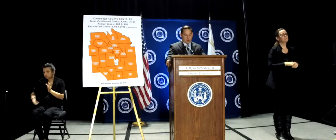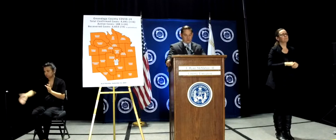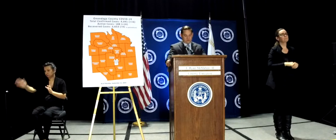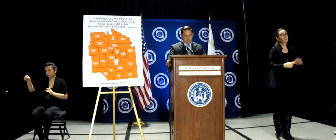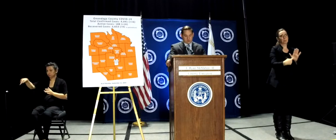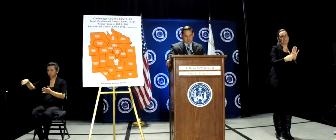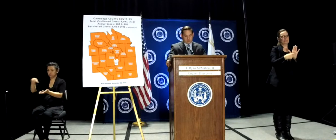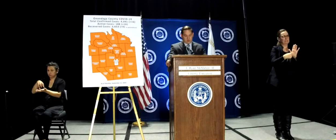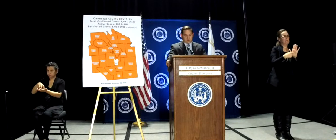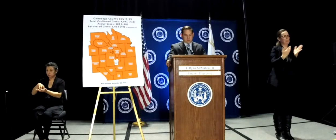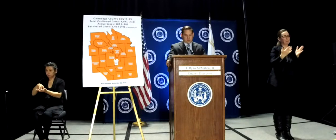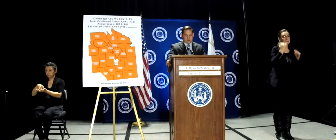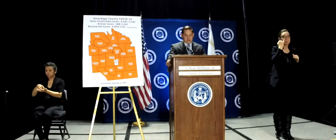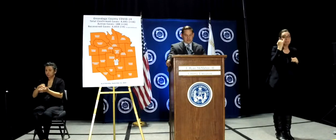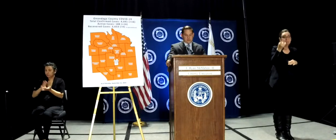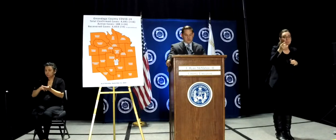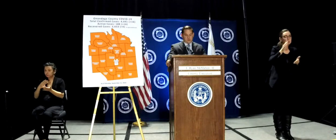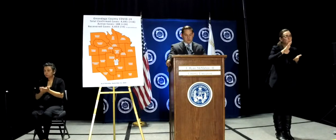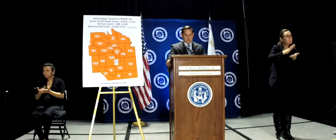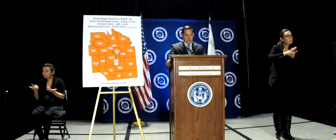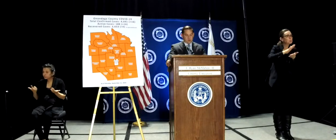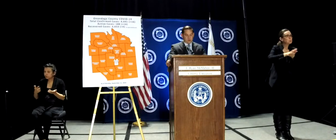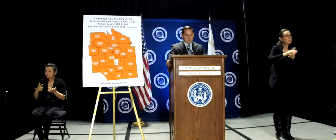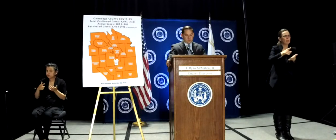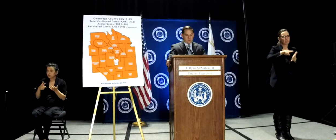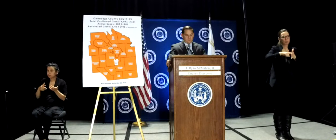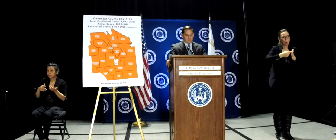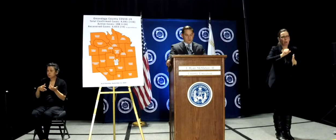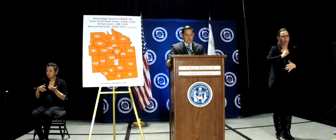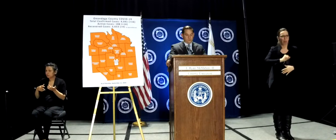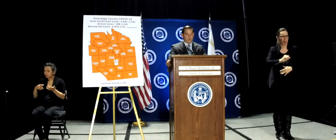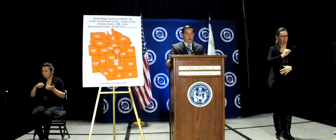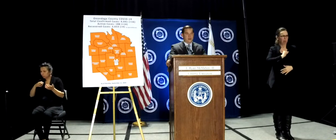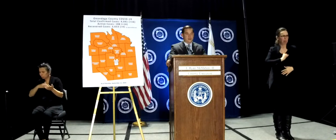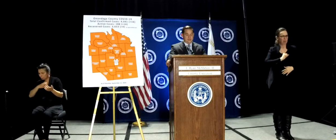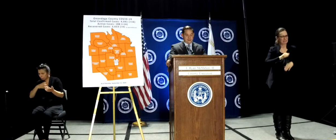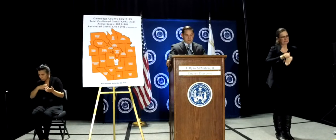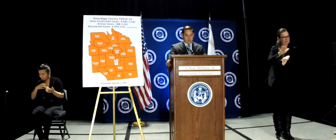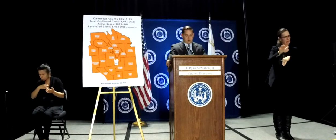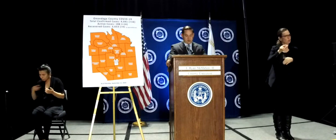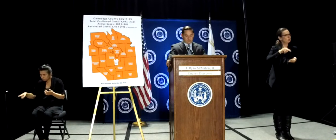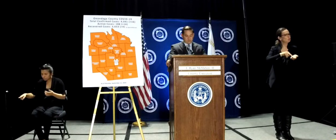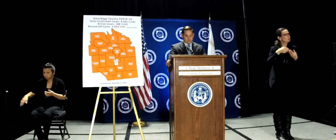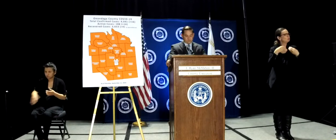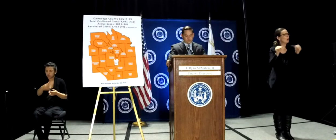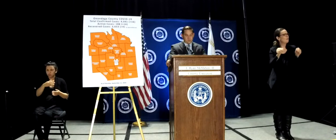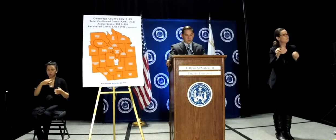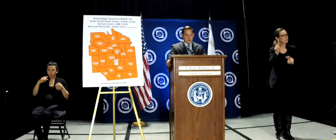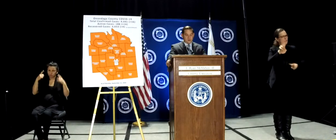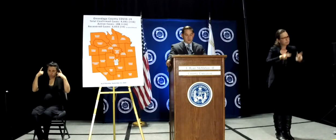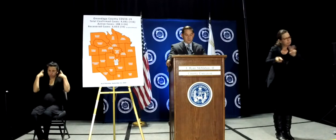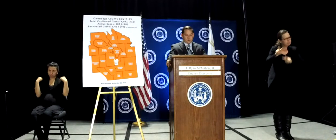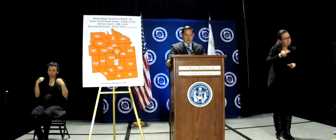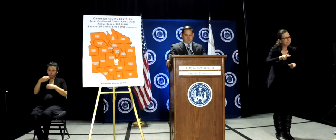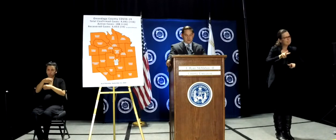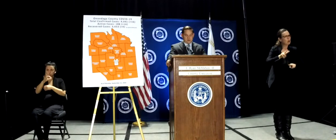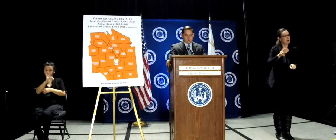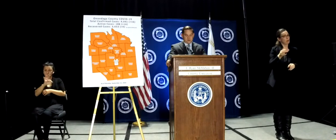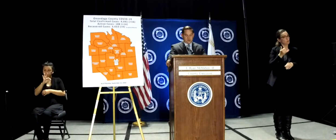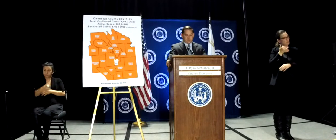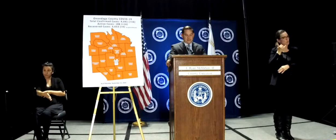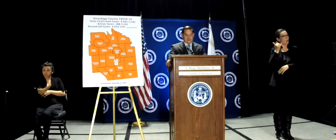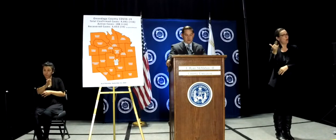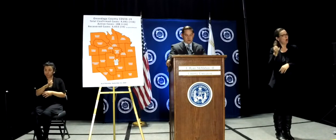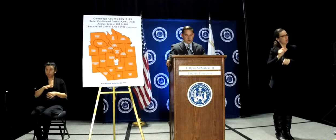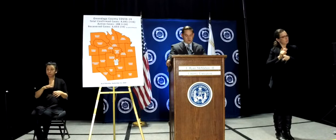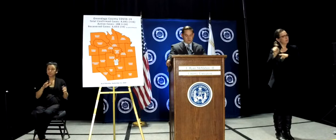has a cough. The teacher sends the students to the nurse's office, who then contacts the parent. The parent tells the nurse